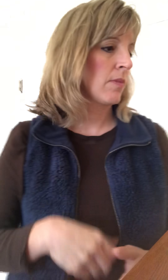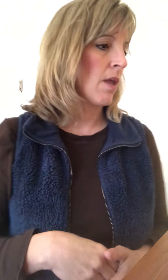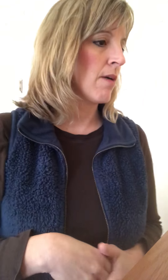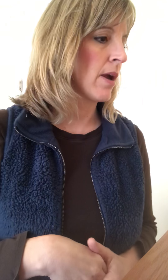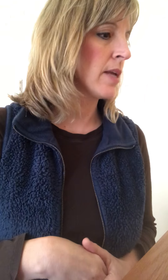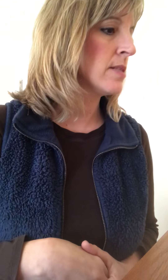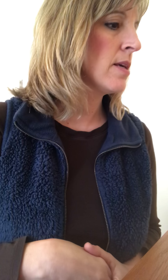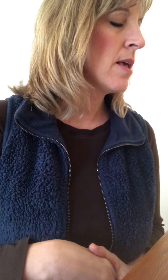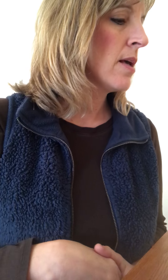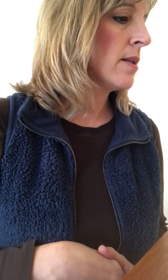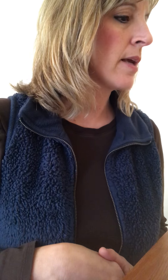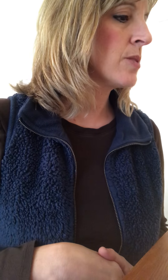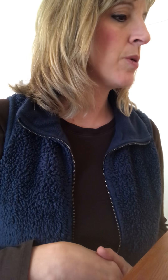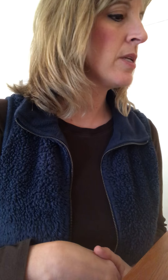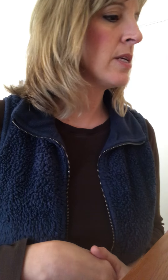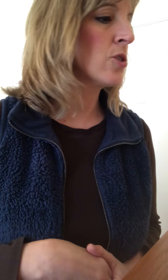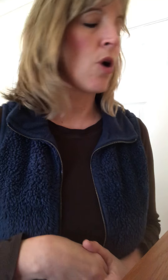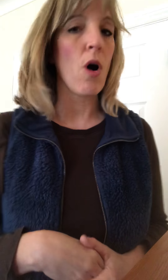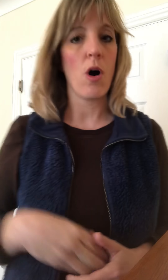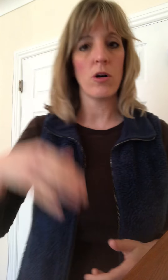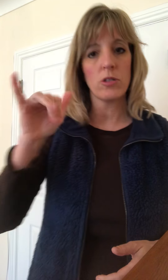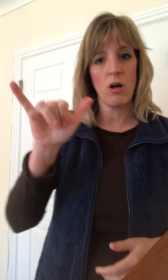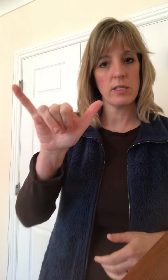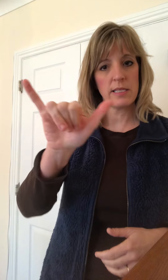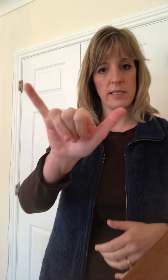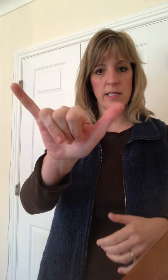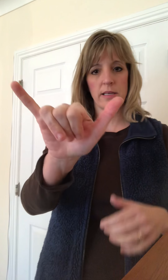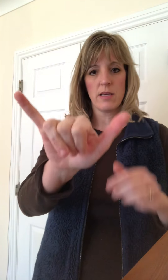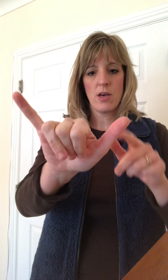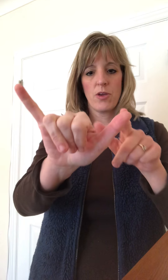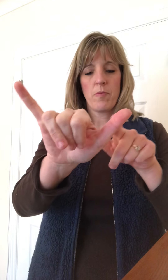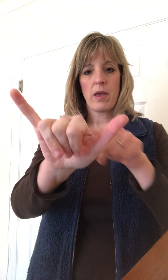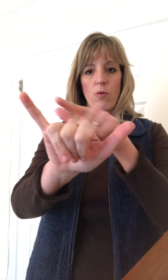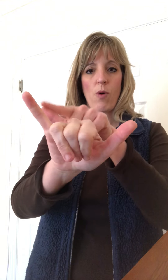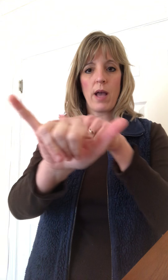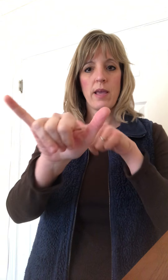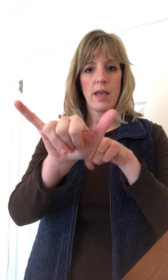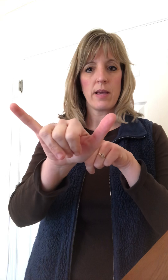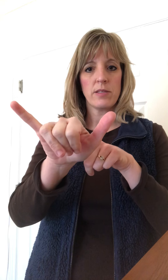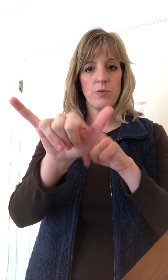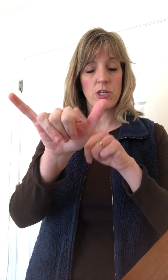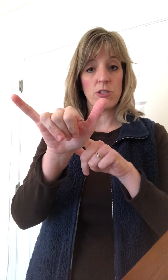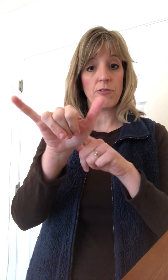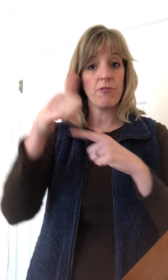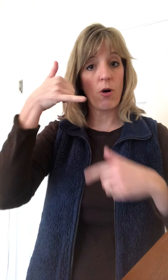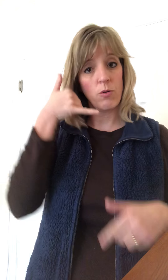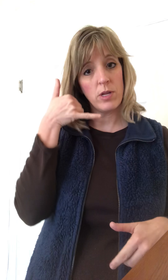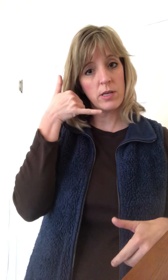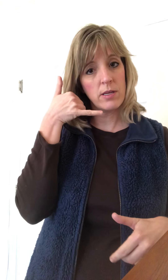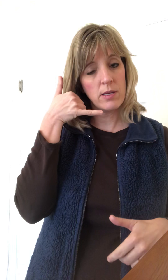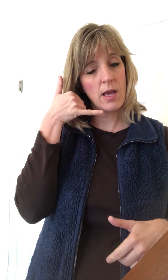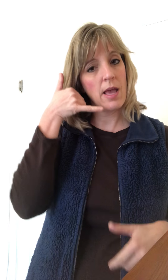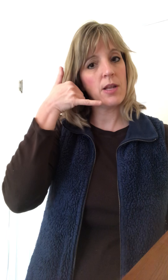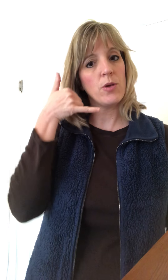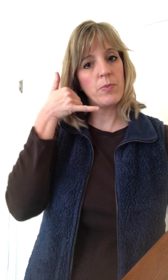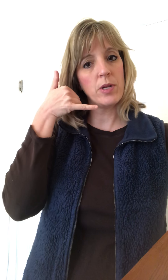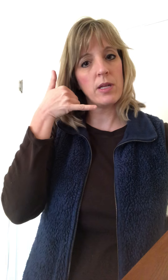all right? Next one is call. Call is easy. You make a Y hand, which is your phone, and you put it